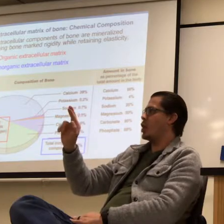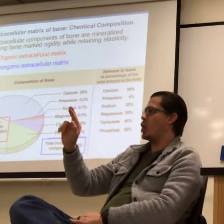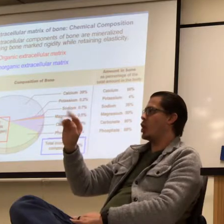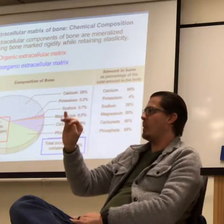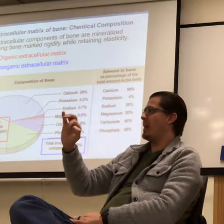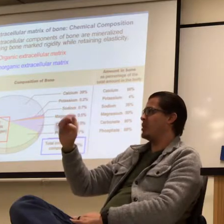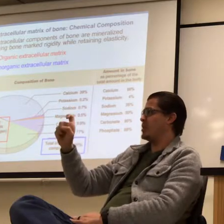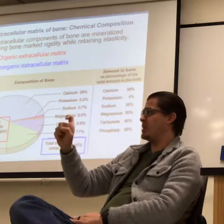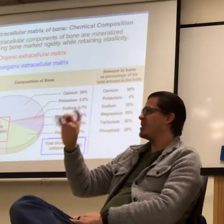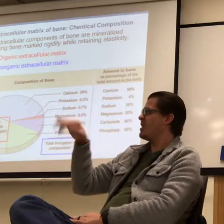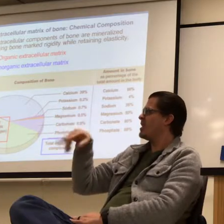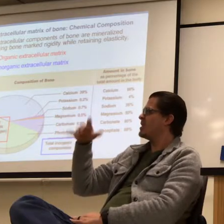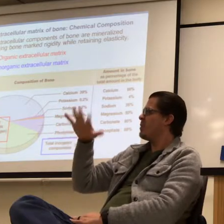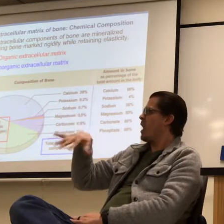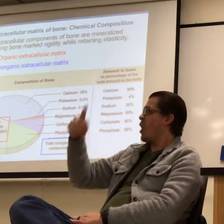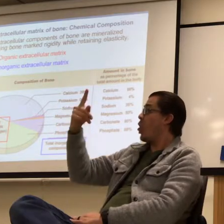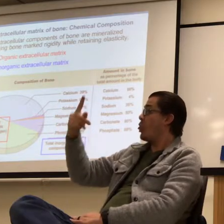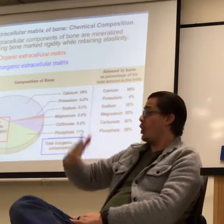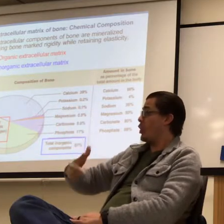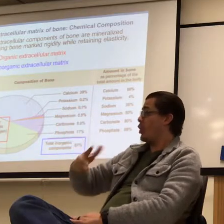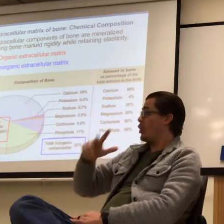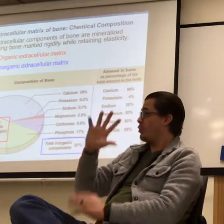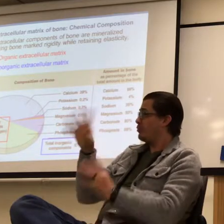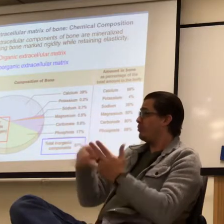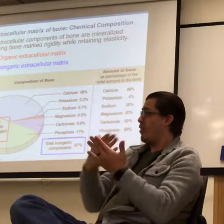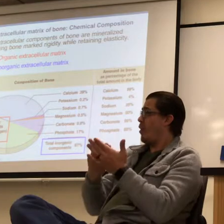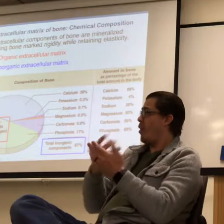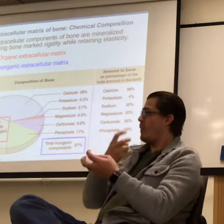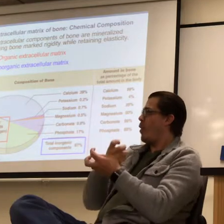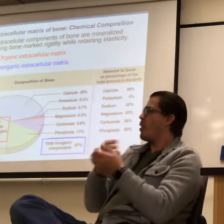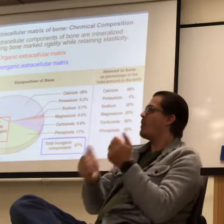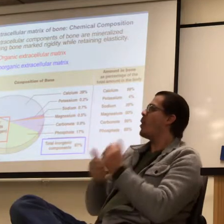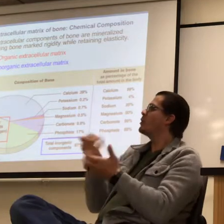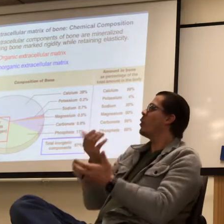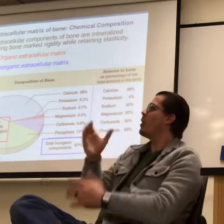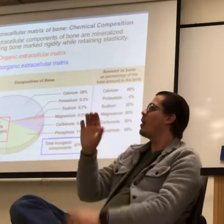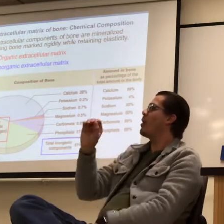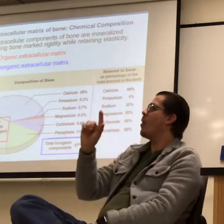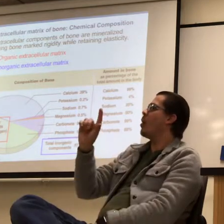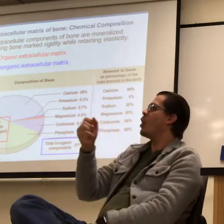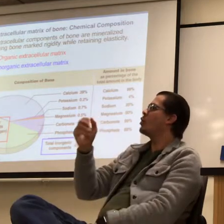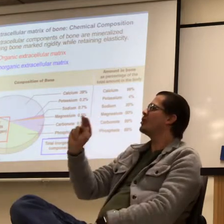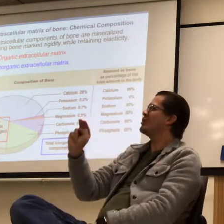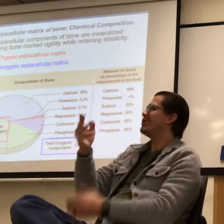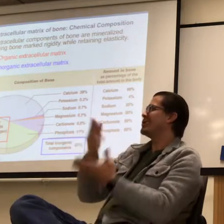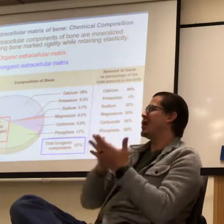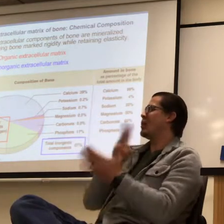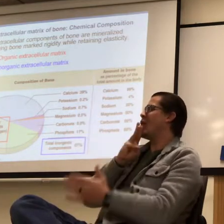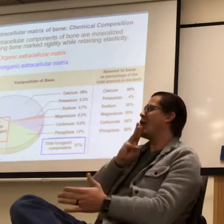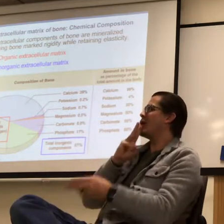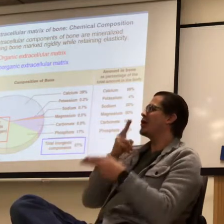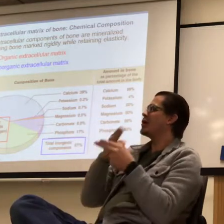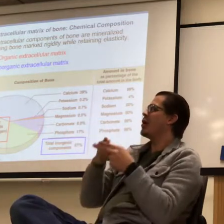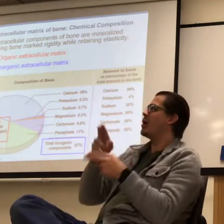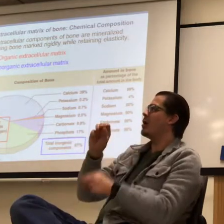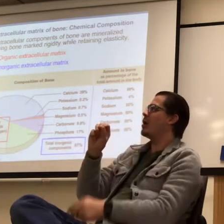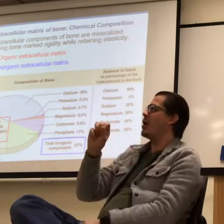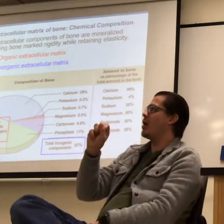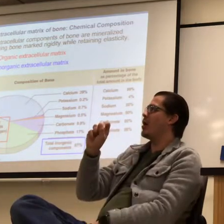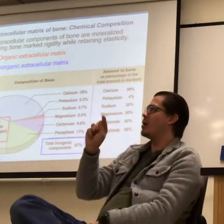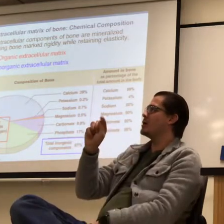bone, and it's mostly collagen. Collagen and some water. They call it osteoid.